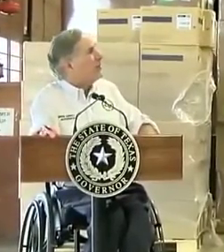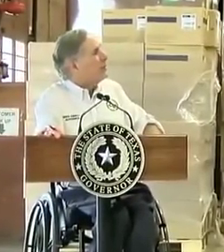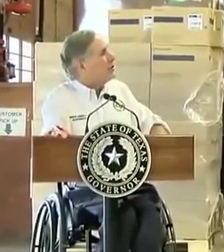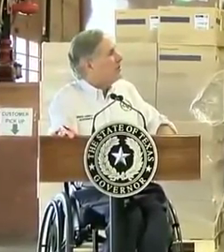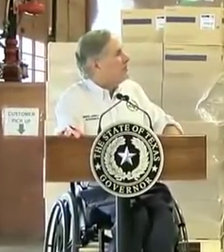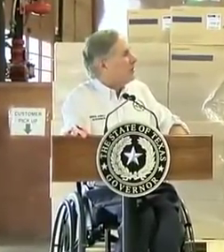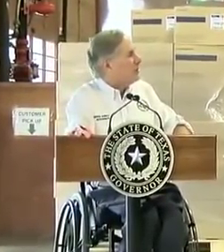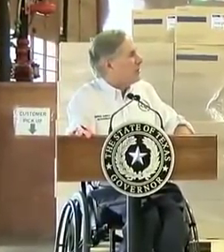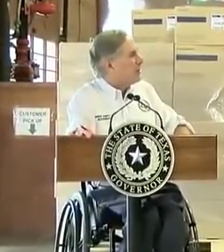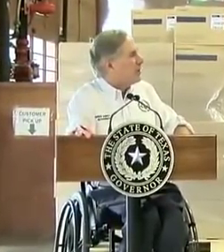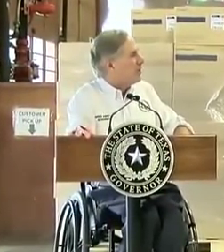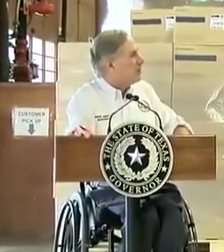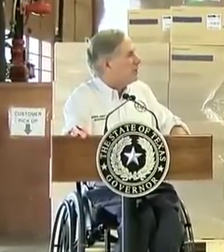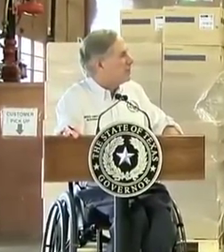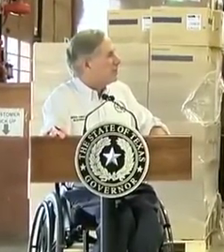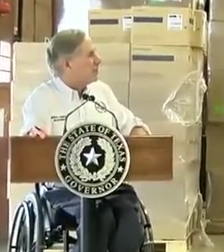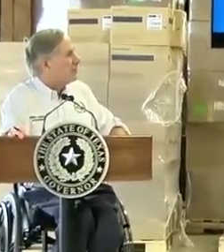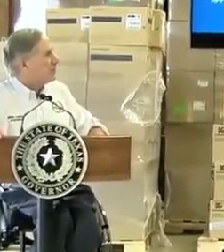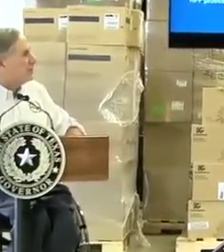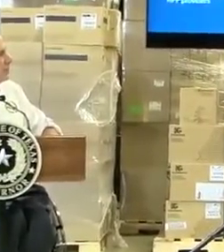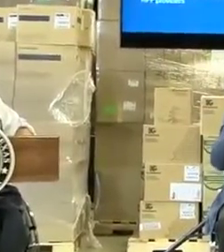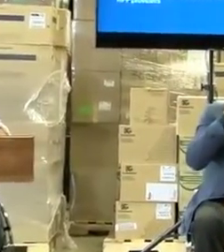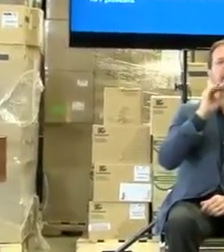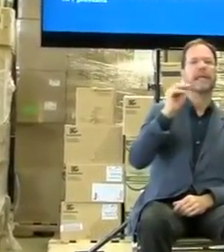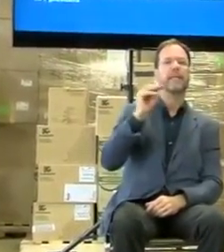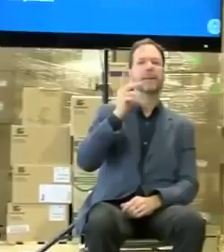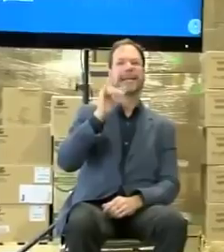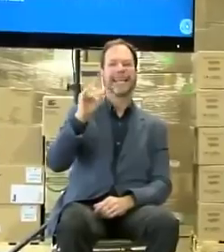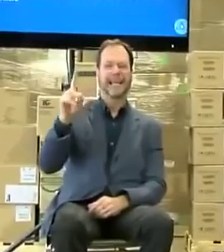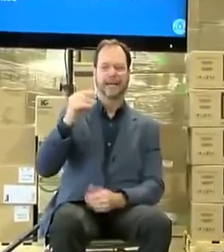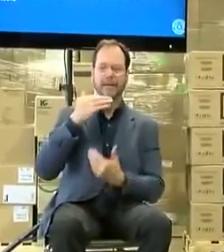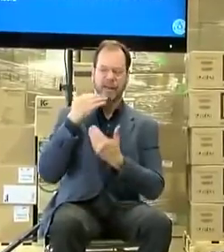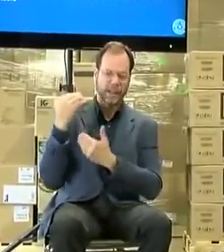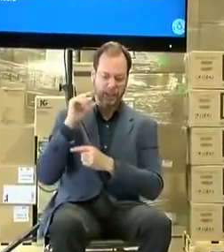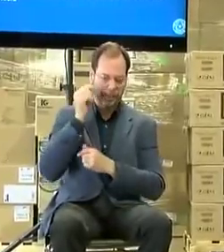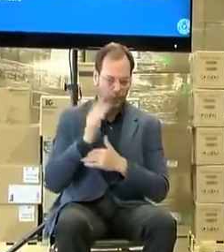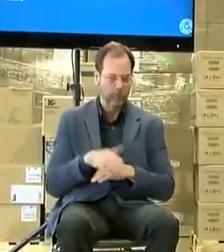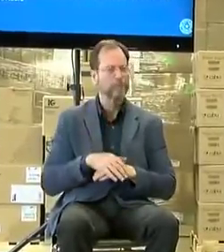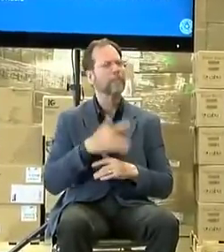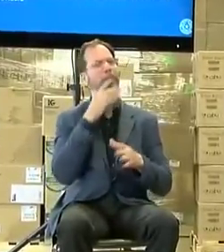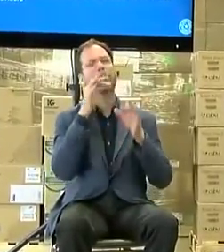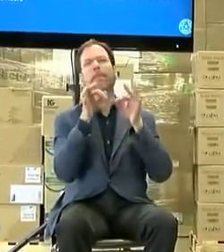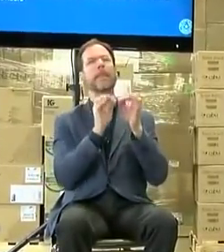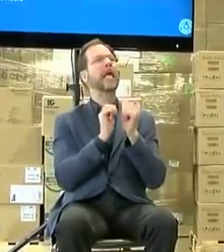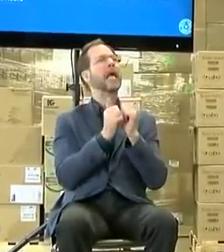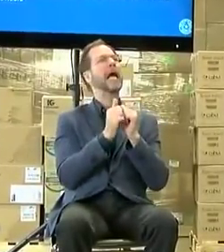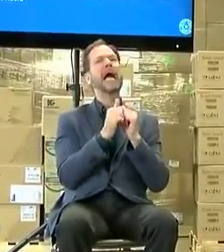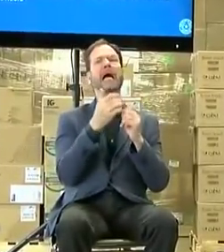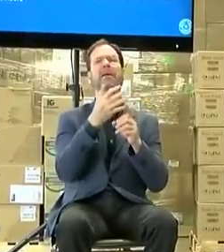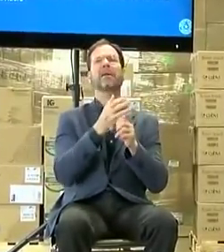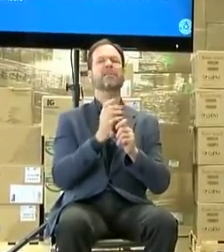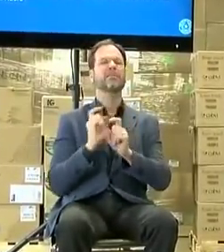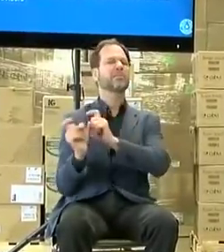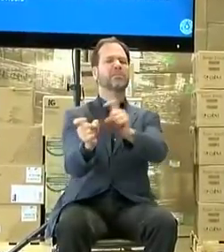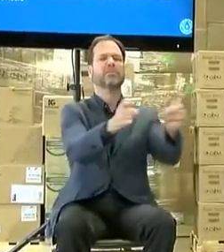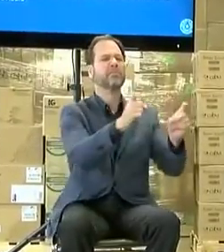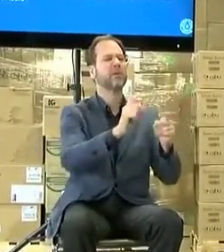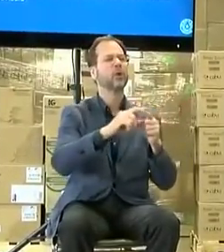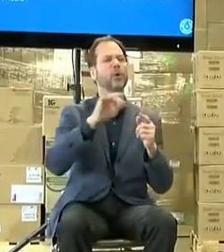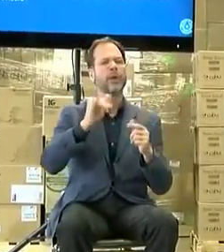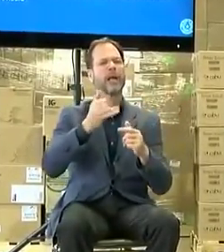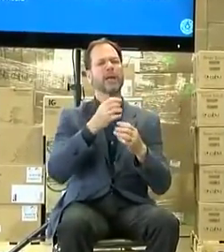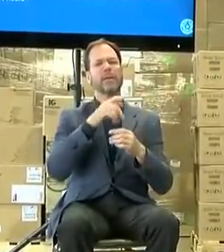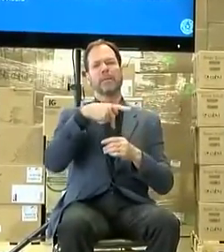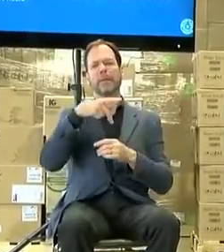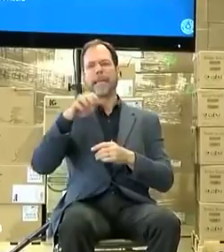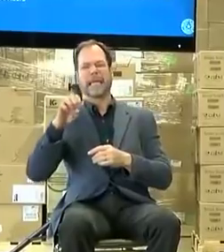have Chief Nimkid come up. Thank you, Governor. Quickly talk about how we are getting the PPE distributed. And first is,